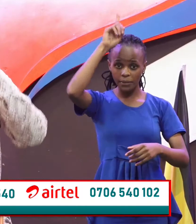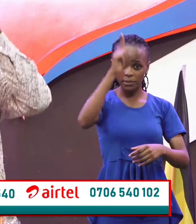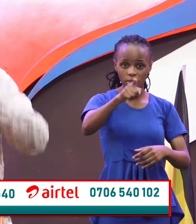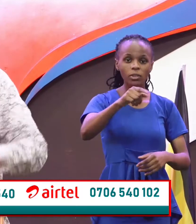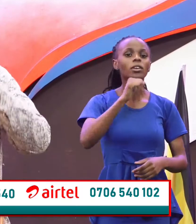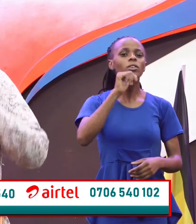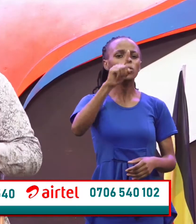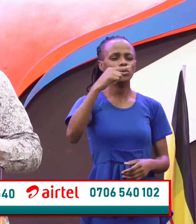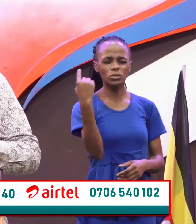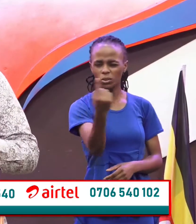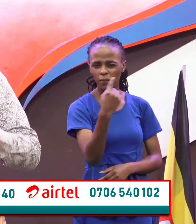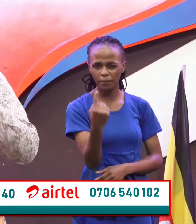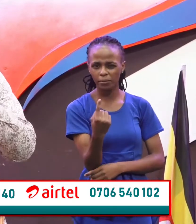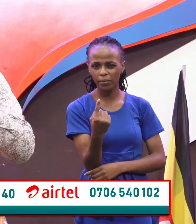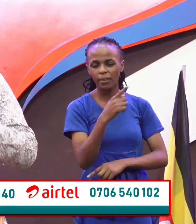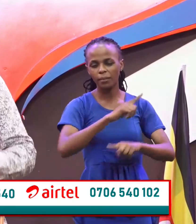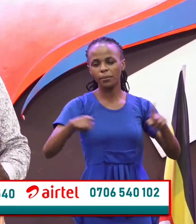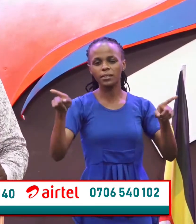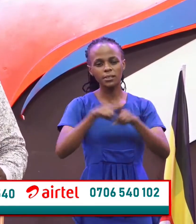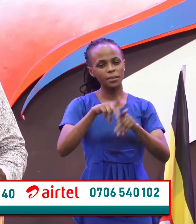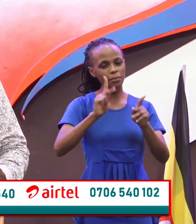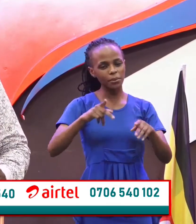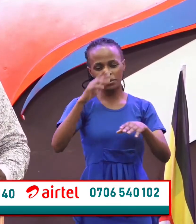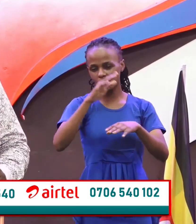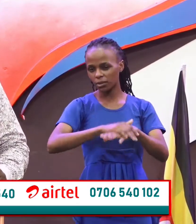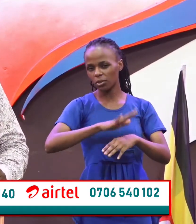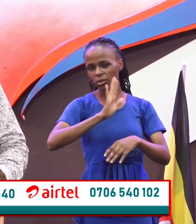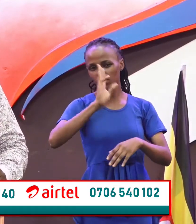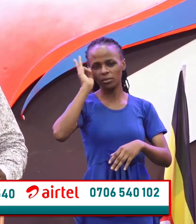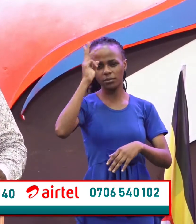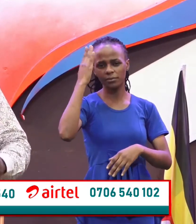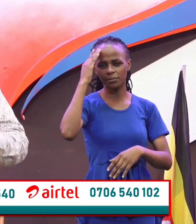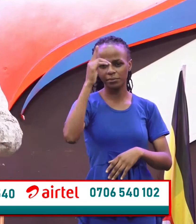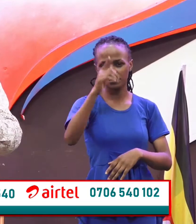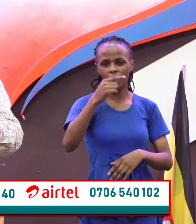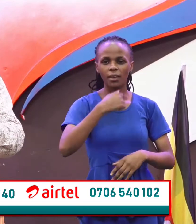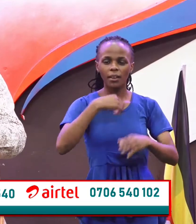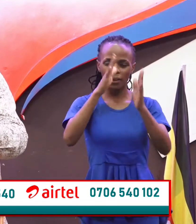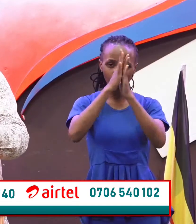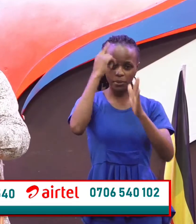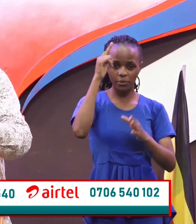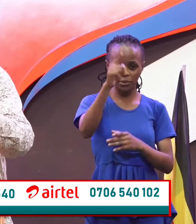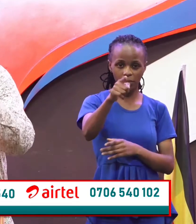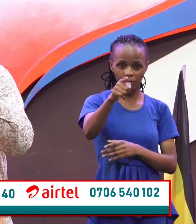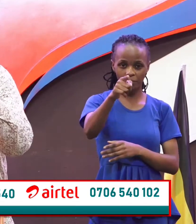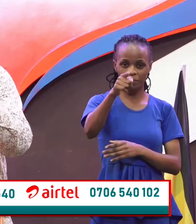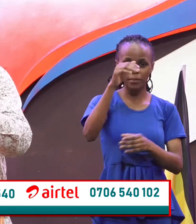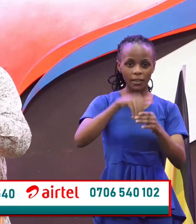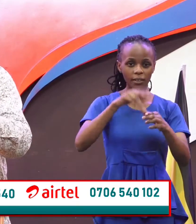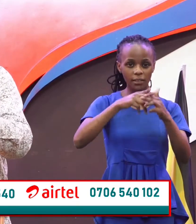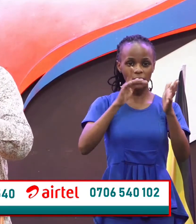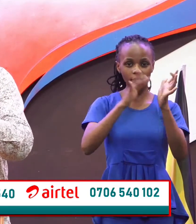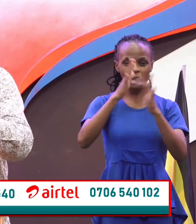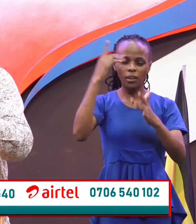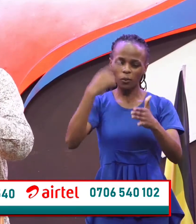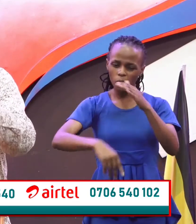you will amaze you. Not only you, but everyone who will know you. I pray for you in the name of the Lord. May